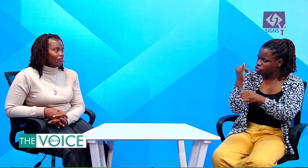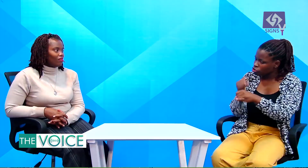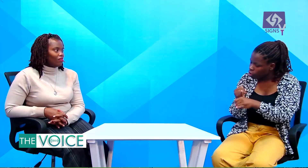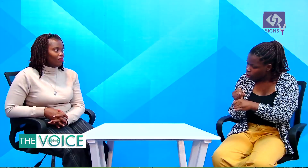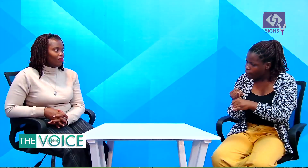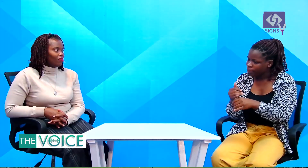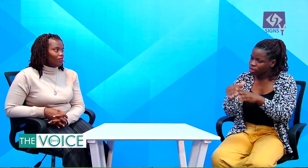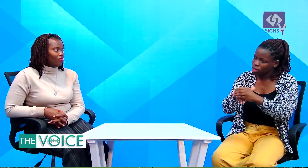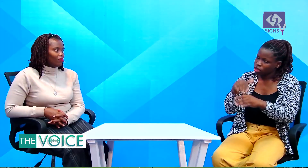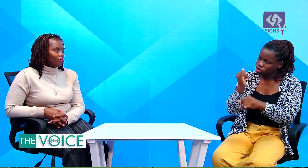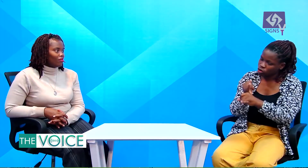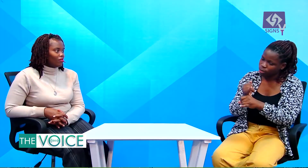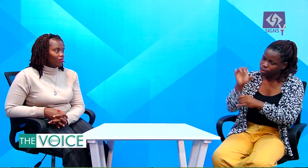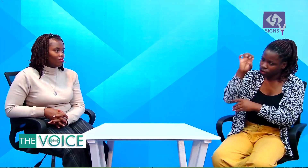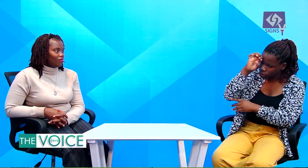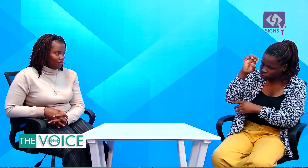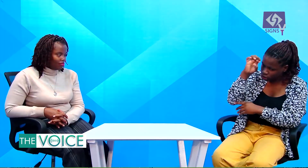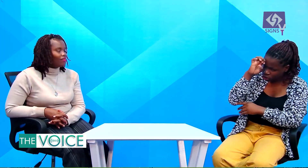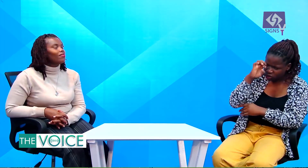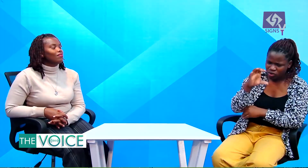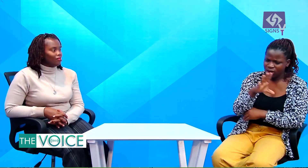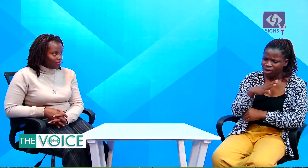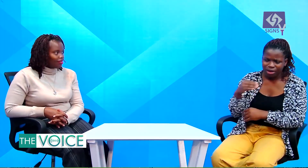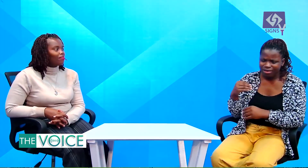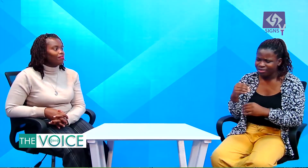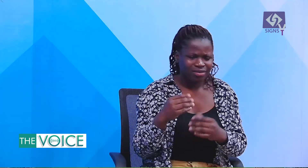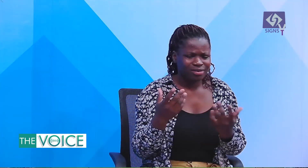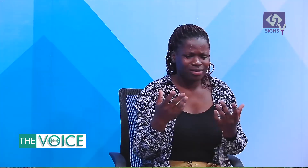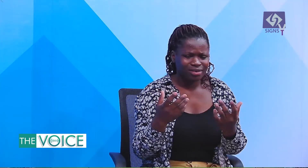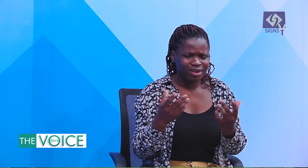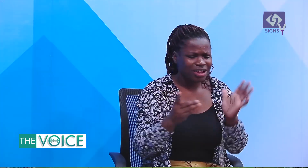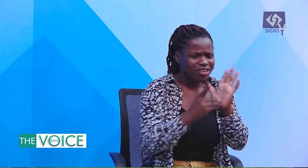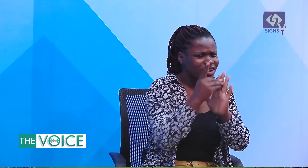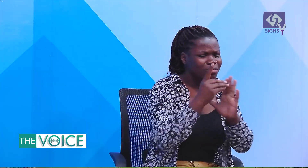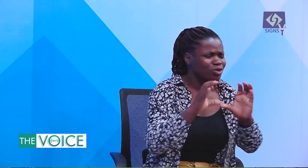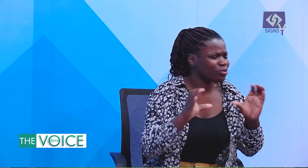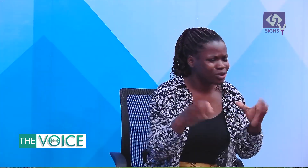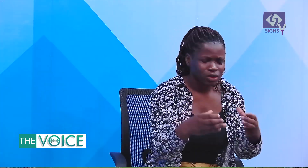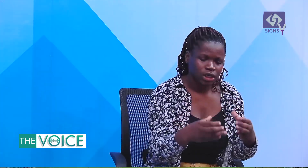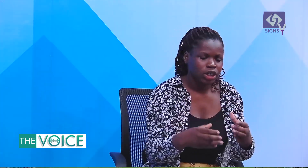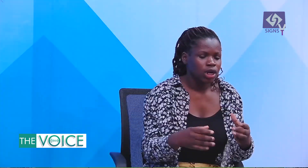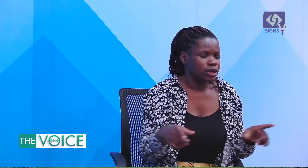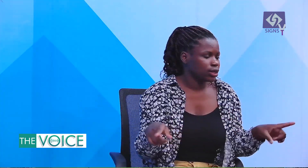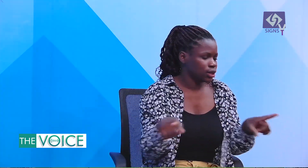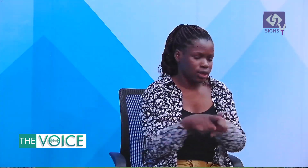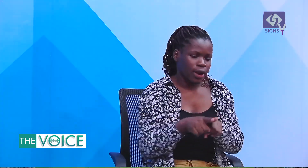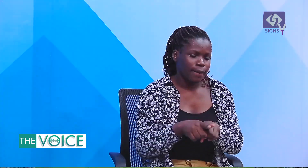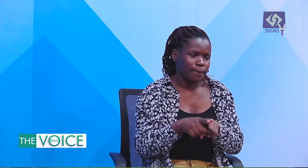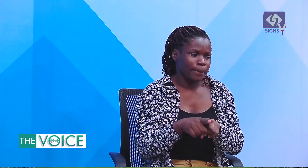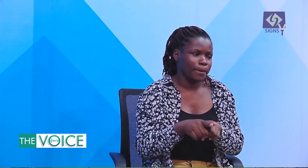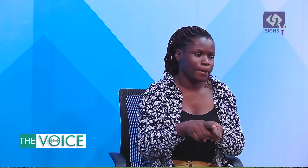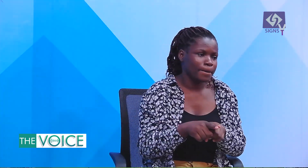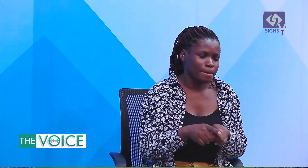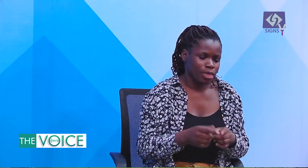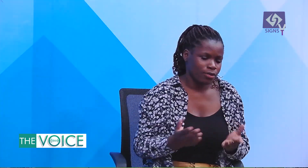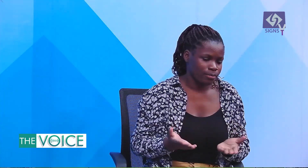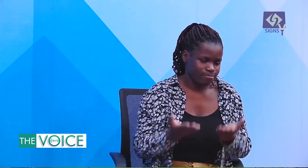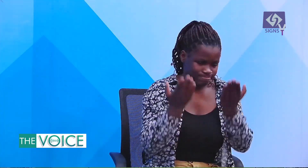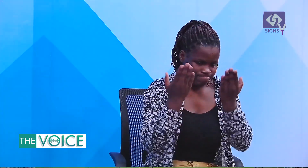if you're given opportunities, we're going to be at the same level. If you get jobs, if you get education, we can develop our communities, and also